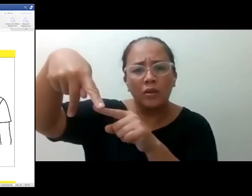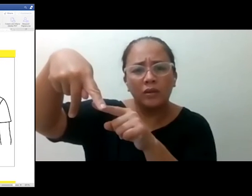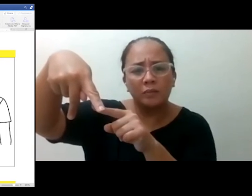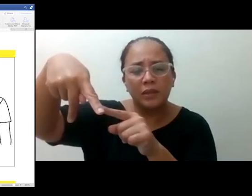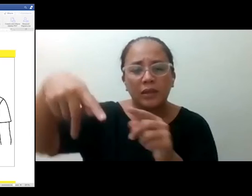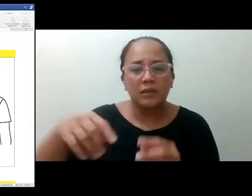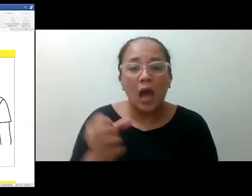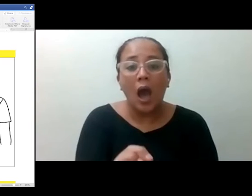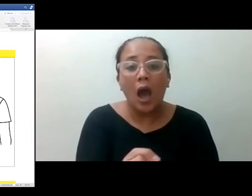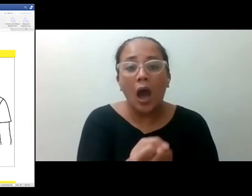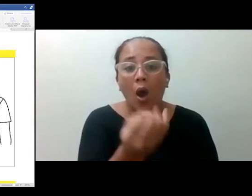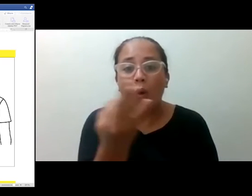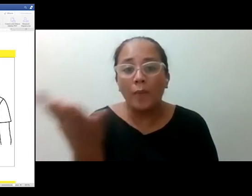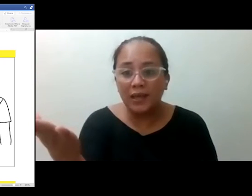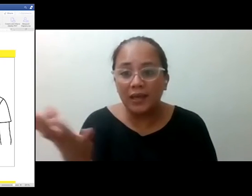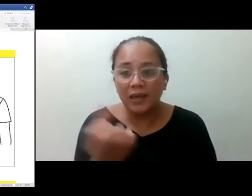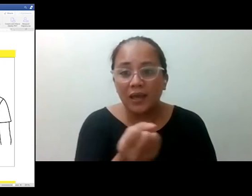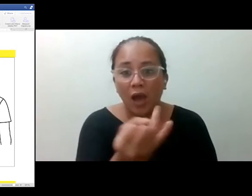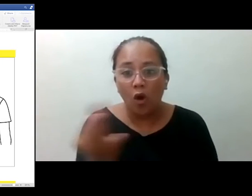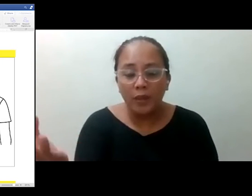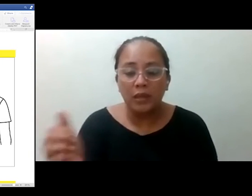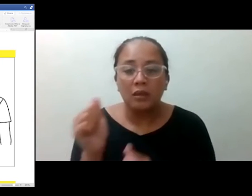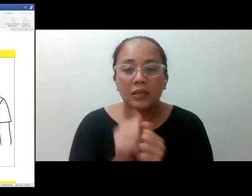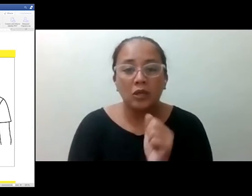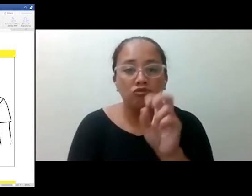So you have 2 clauses.